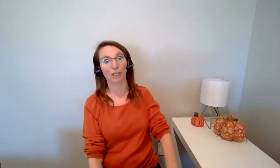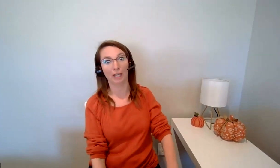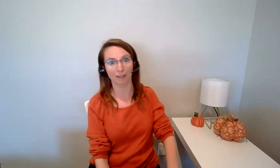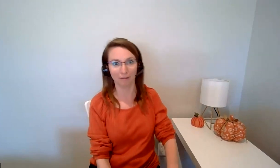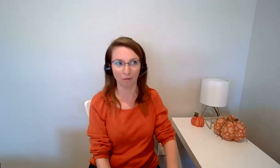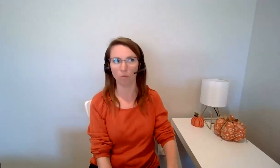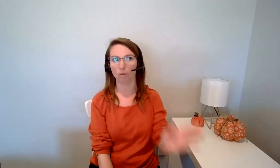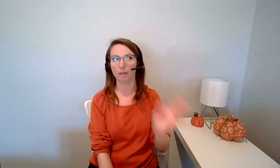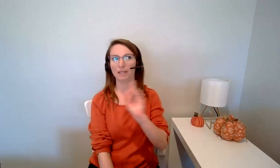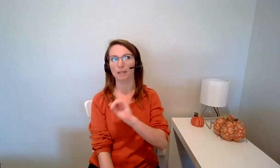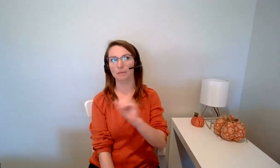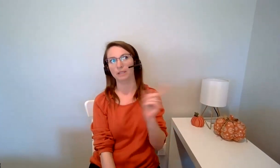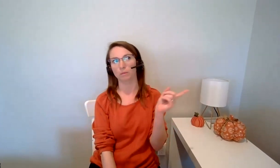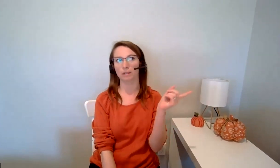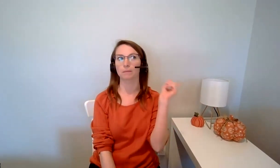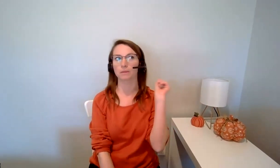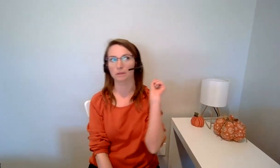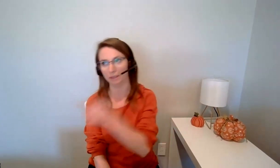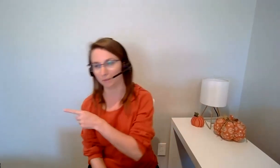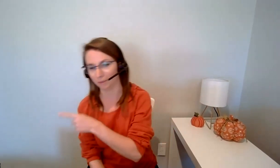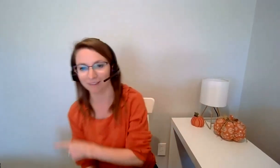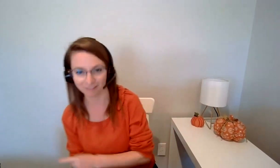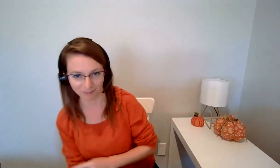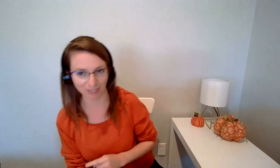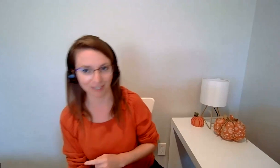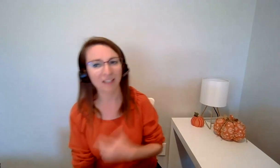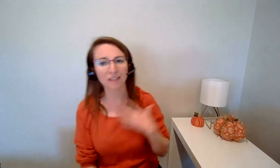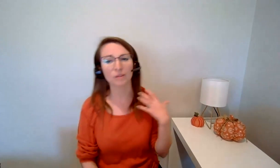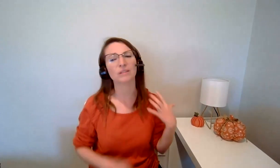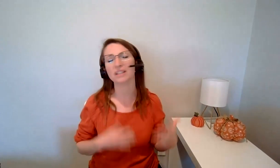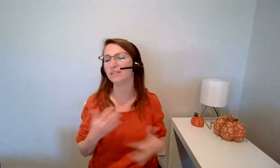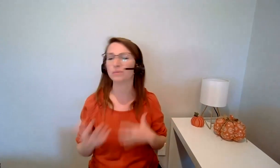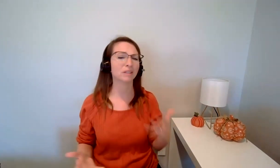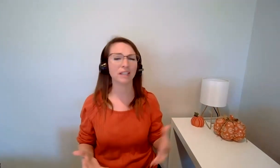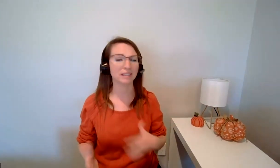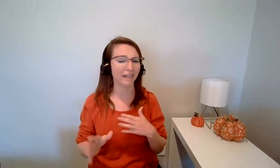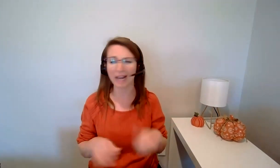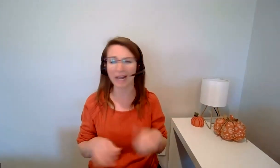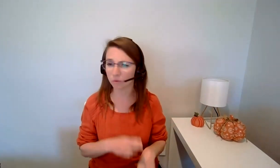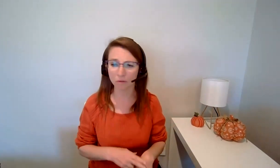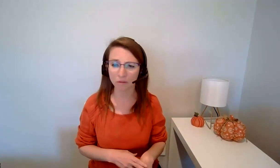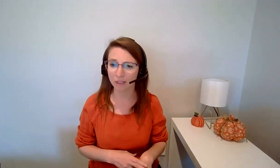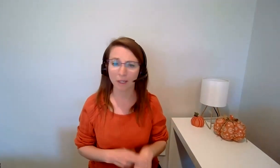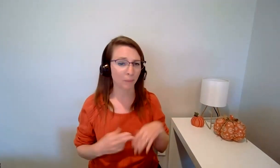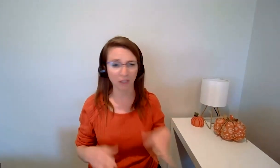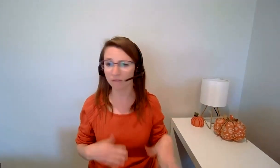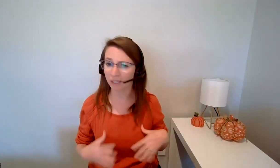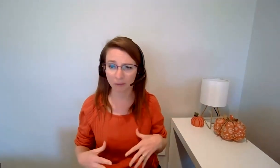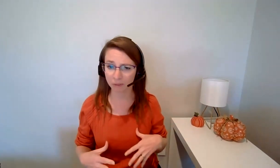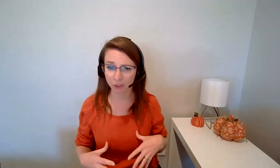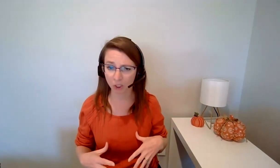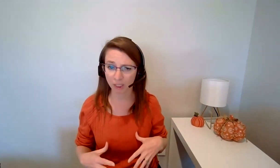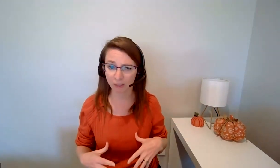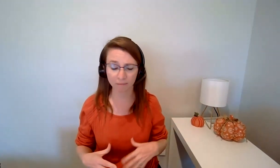not forget. Oh, I made that mistake one time, so it's this way. Okay, so it's natural, part of language